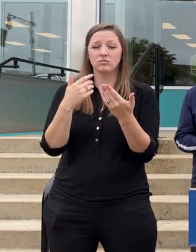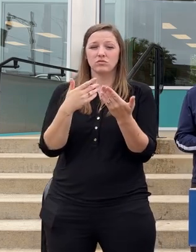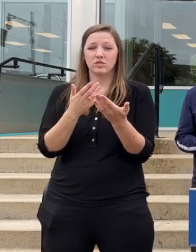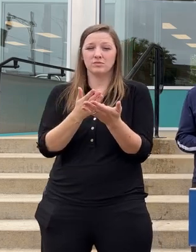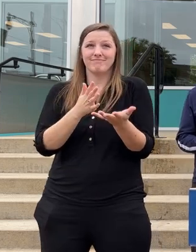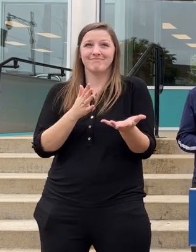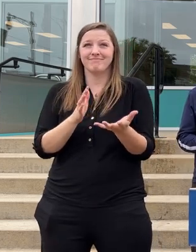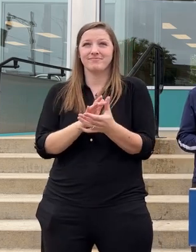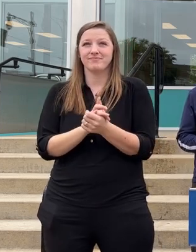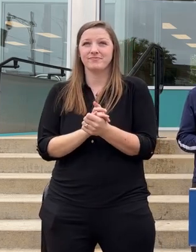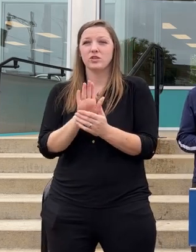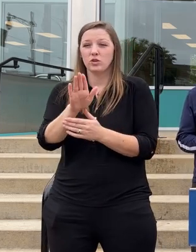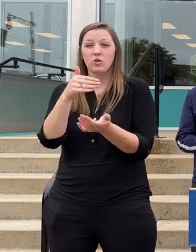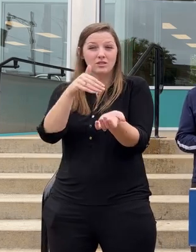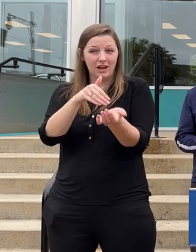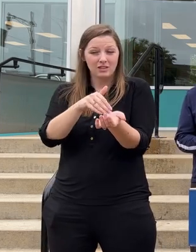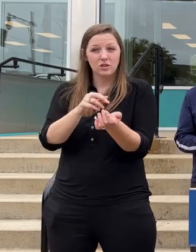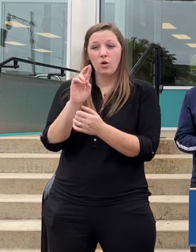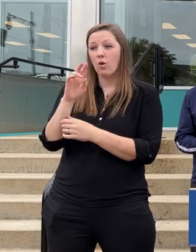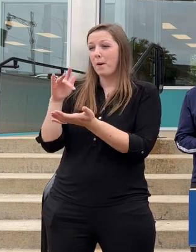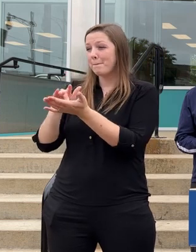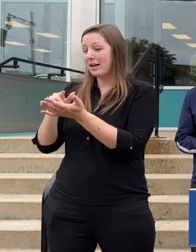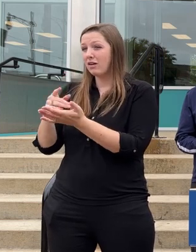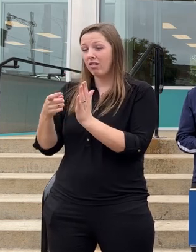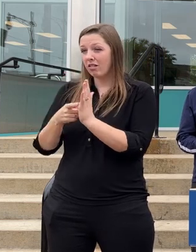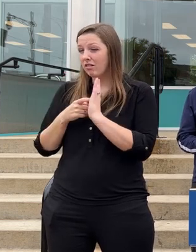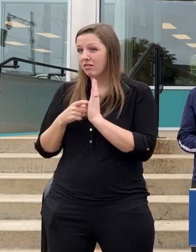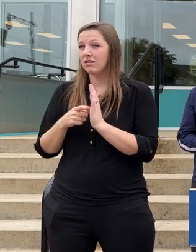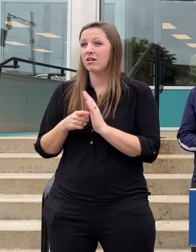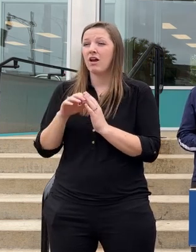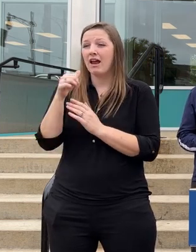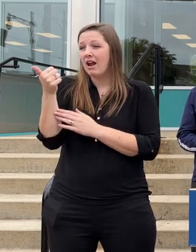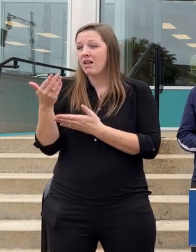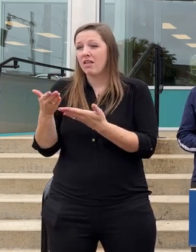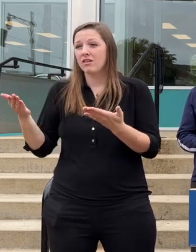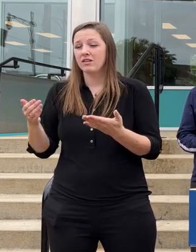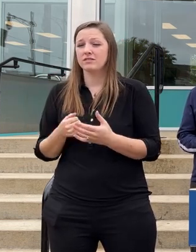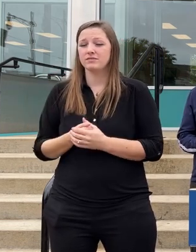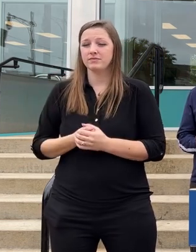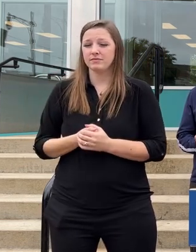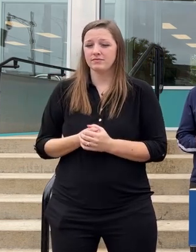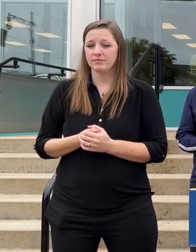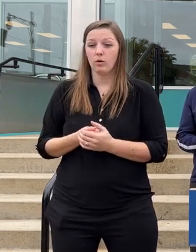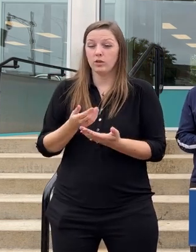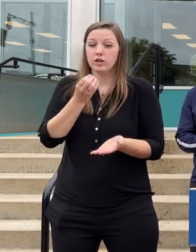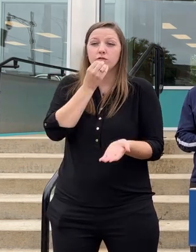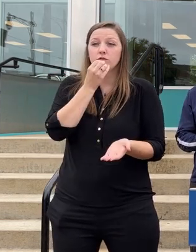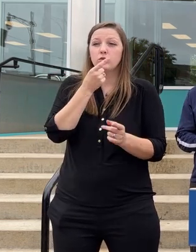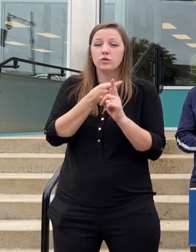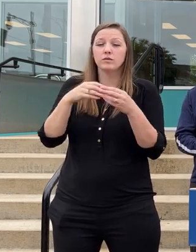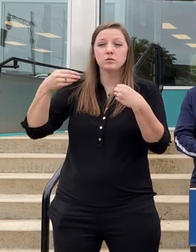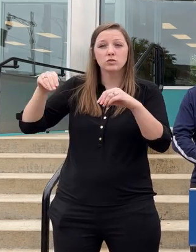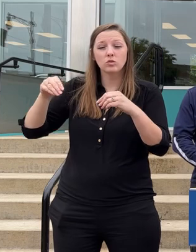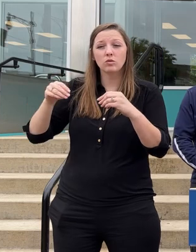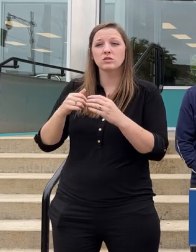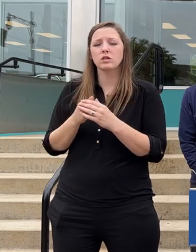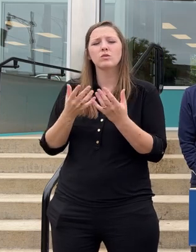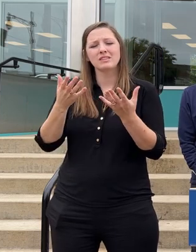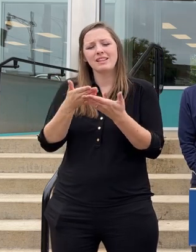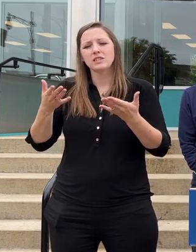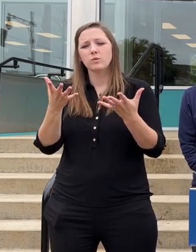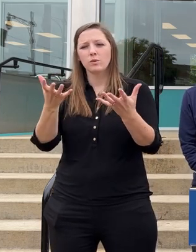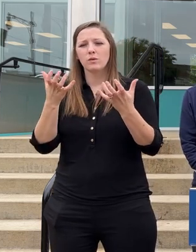pointed out, to your physician or to a medical need or any of those other areas like retrieving food from stores, those are all things we want